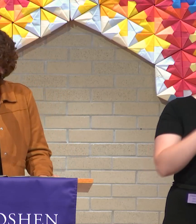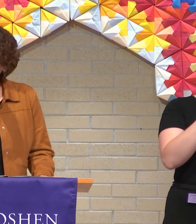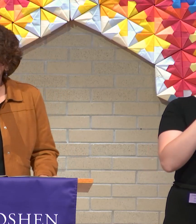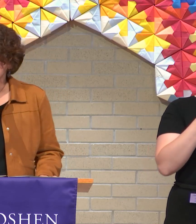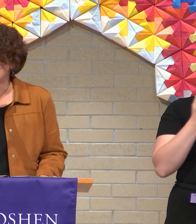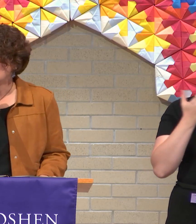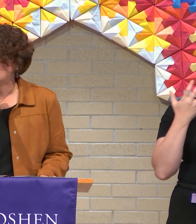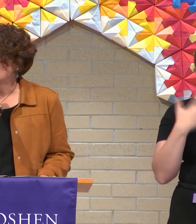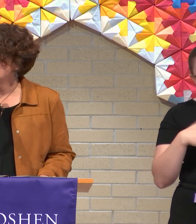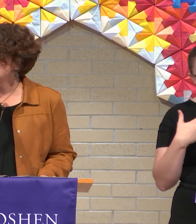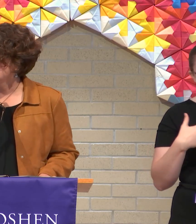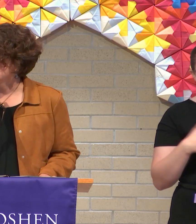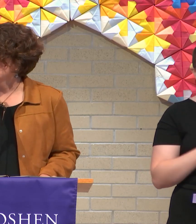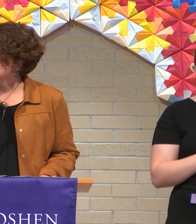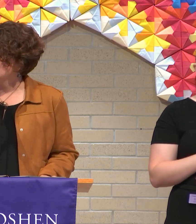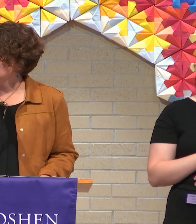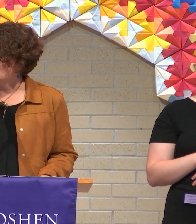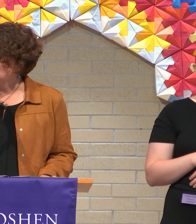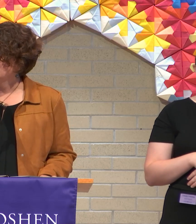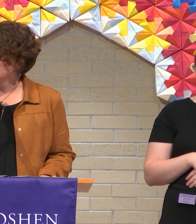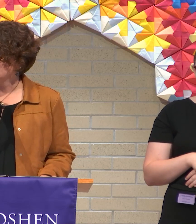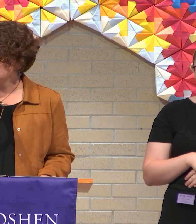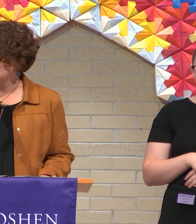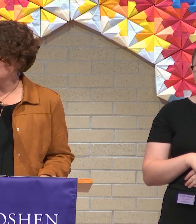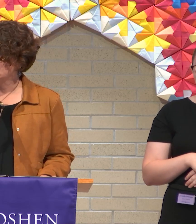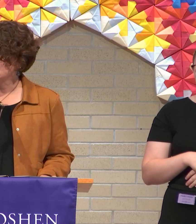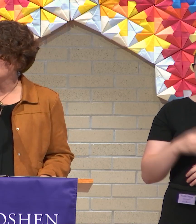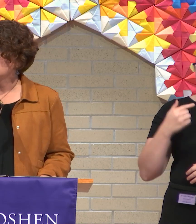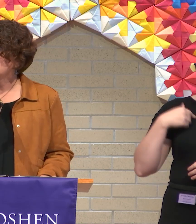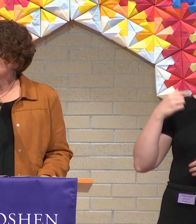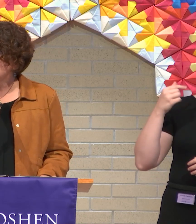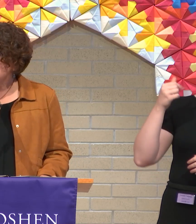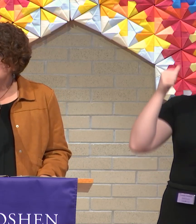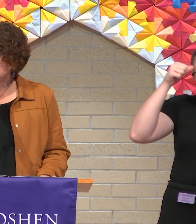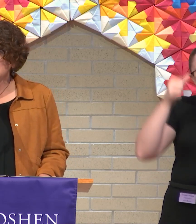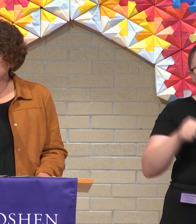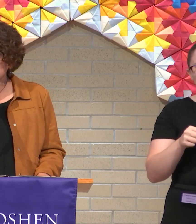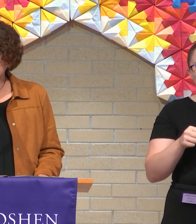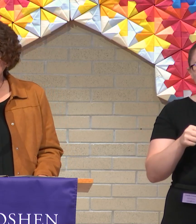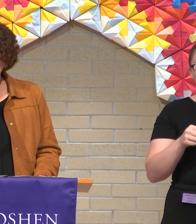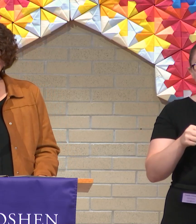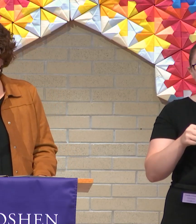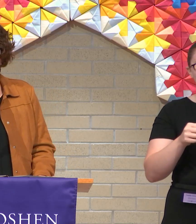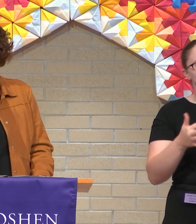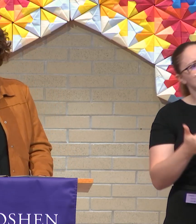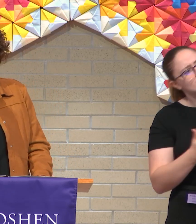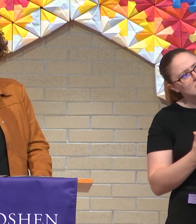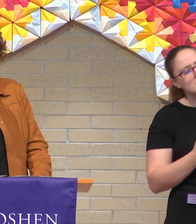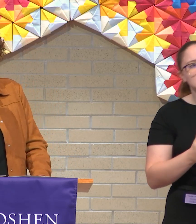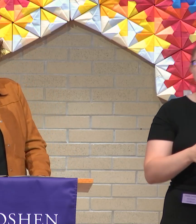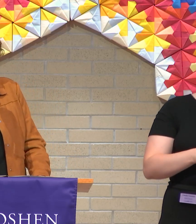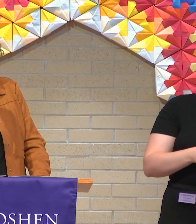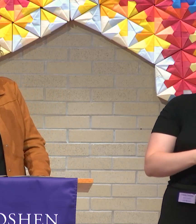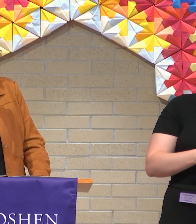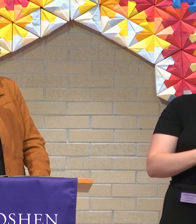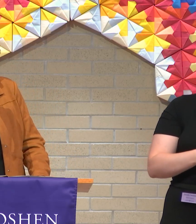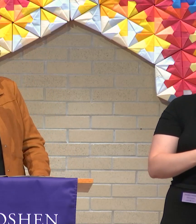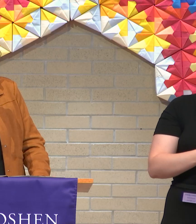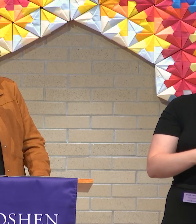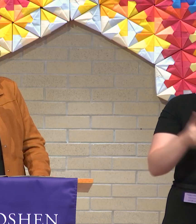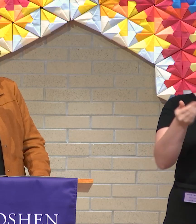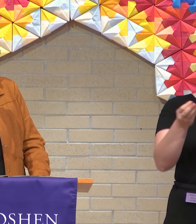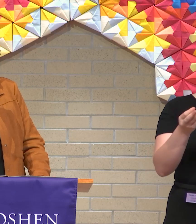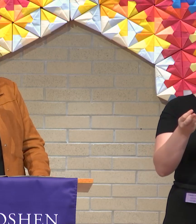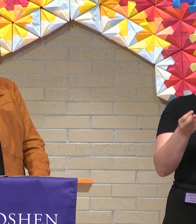I also recall that there were some older students who really wanted to make sure we would do